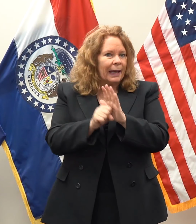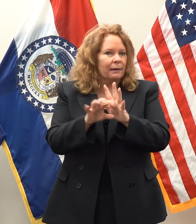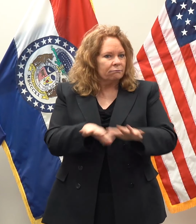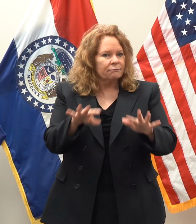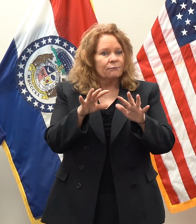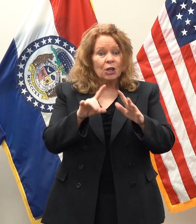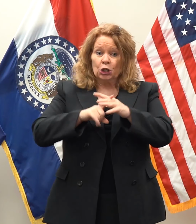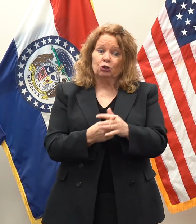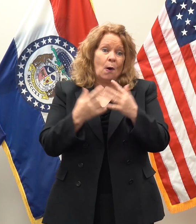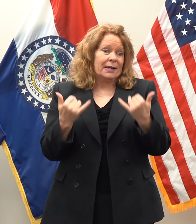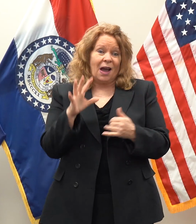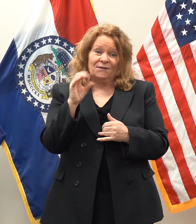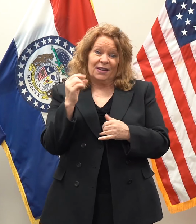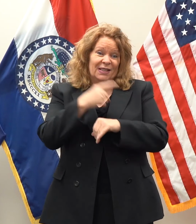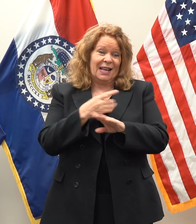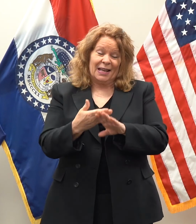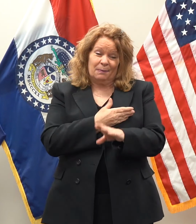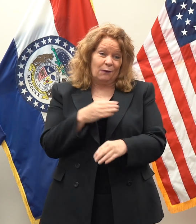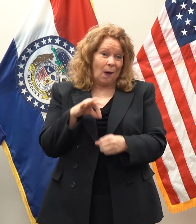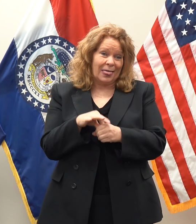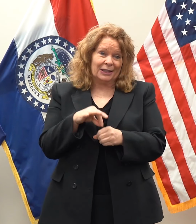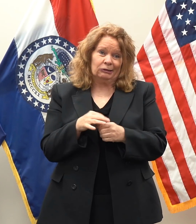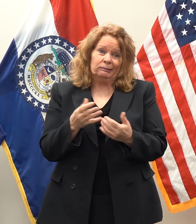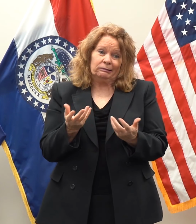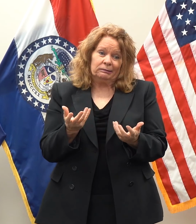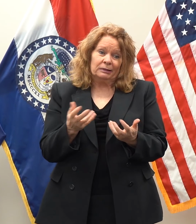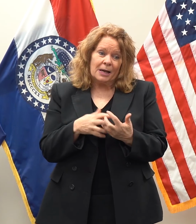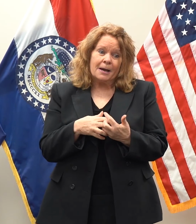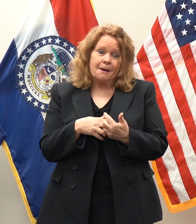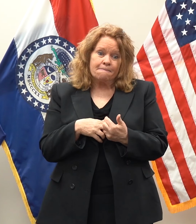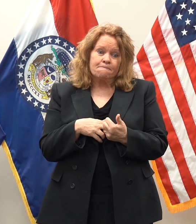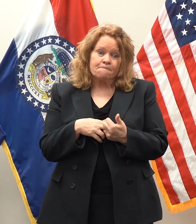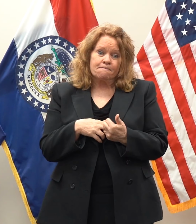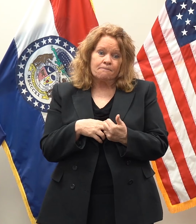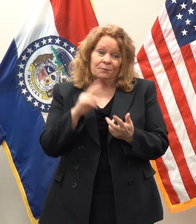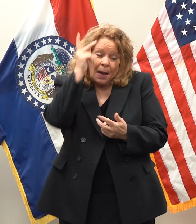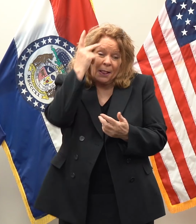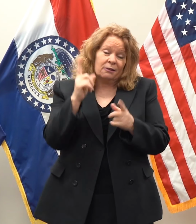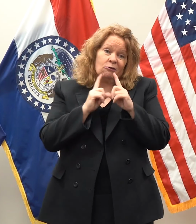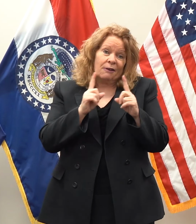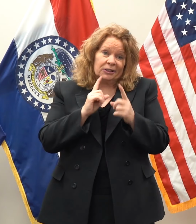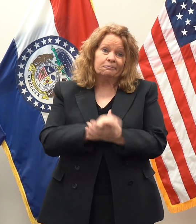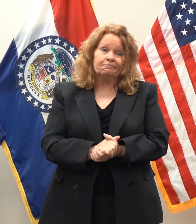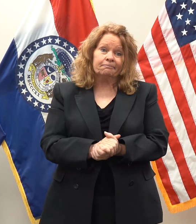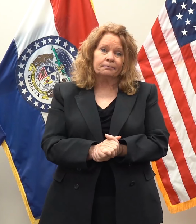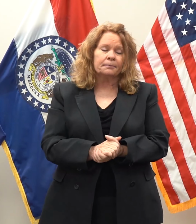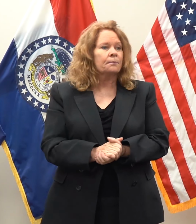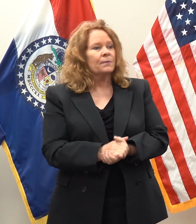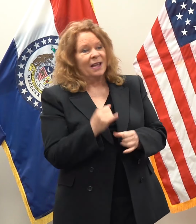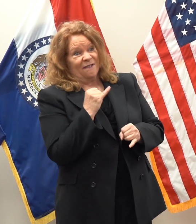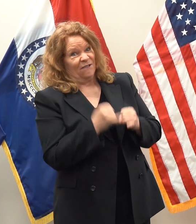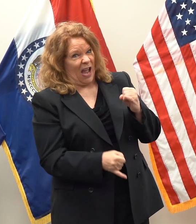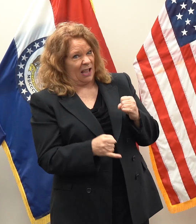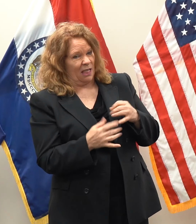injecting them now 50 days before an election is just a political conversation. And finally,